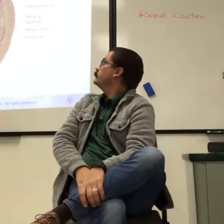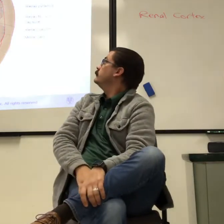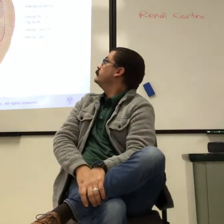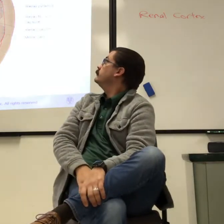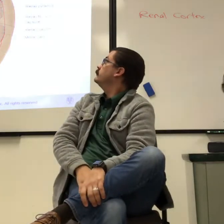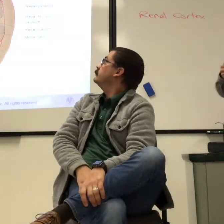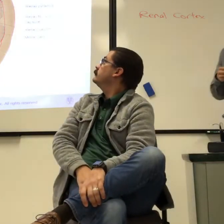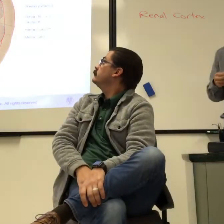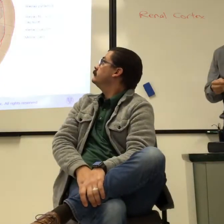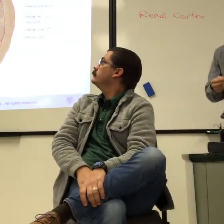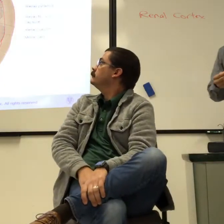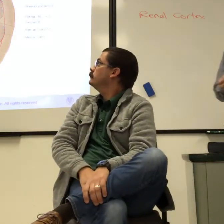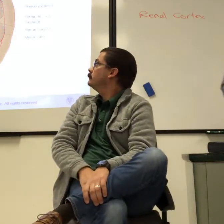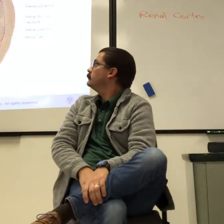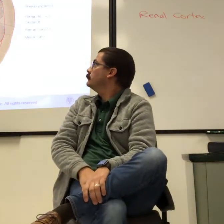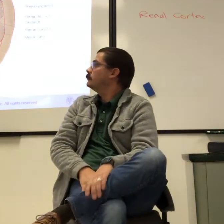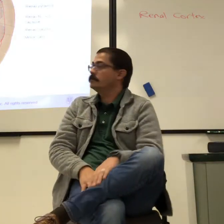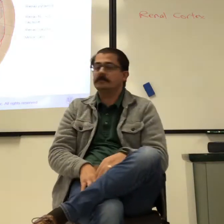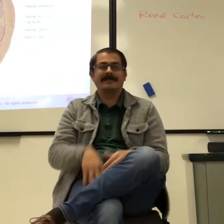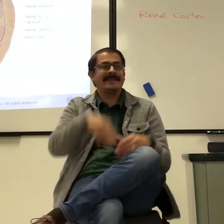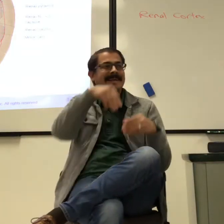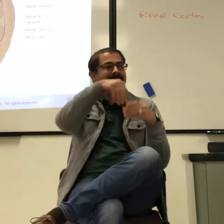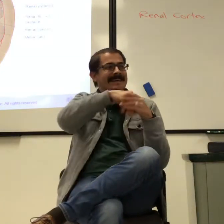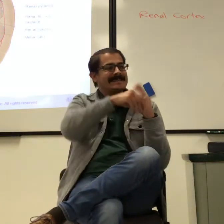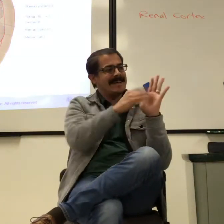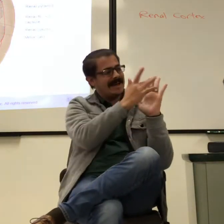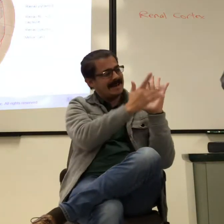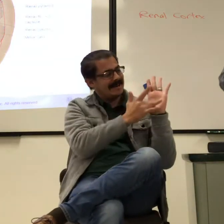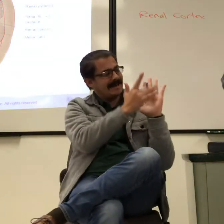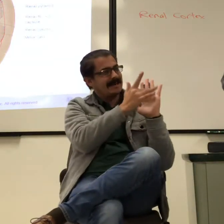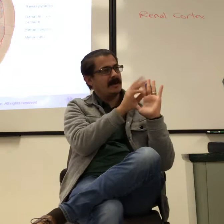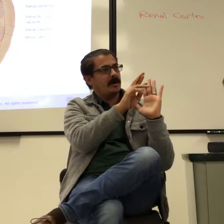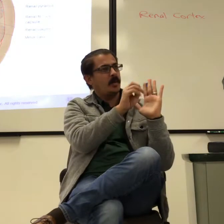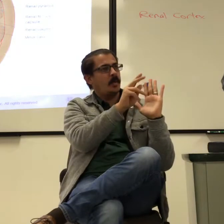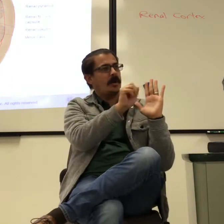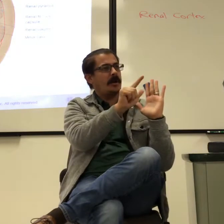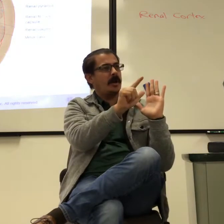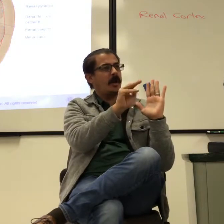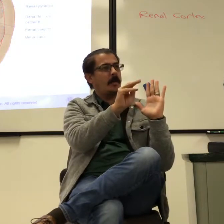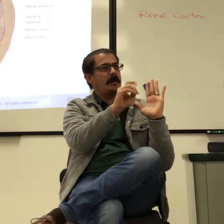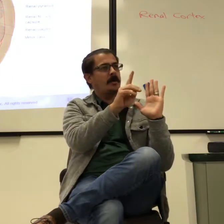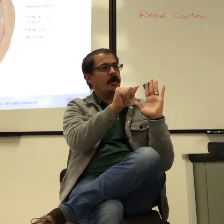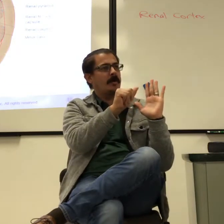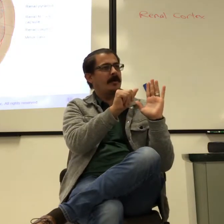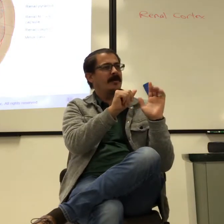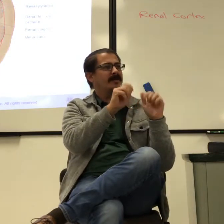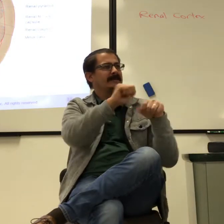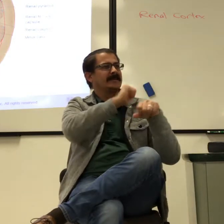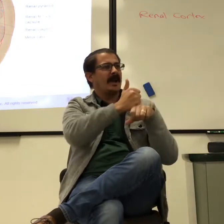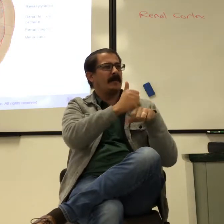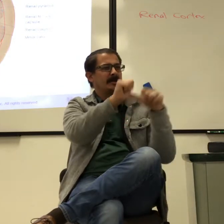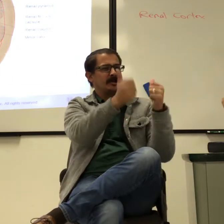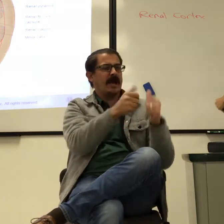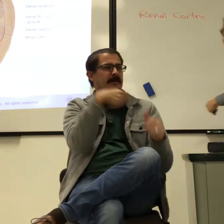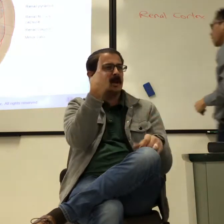The inner part is the renal medulla, but they're arranged in these lobules shaped like pyramids.